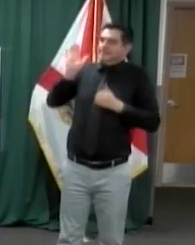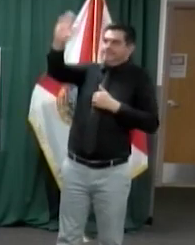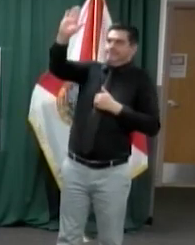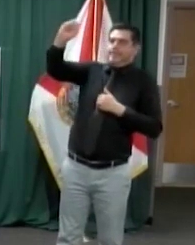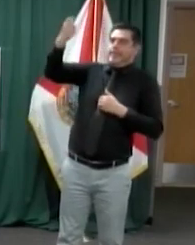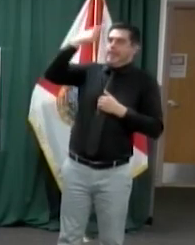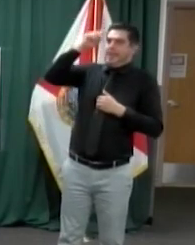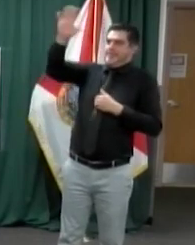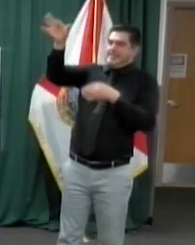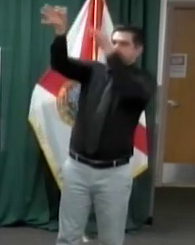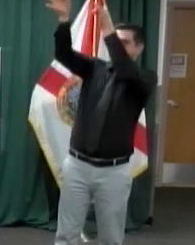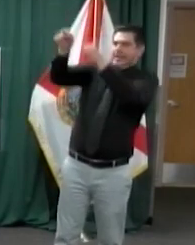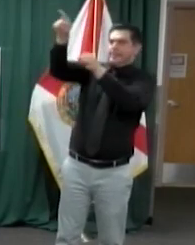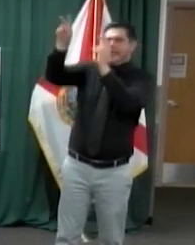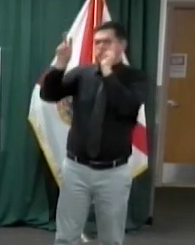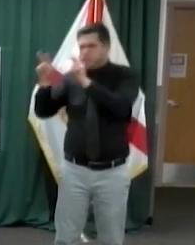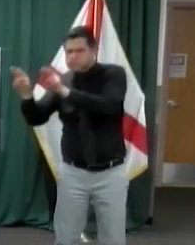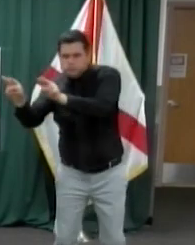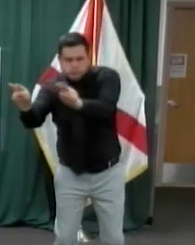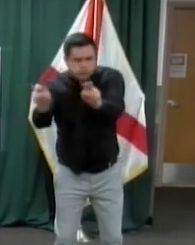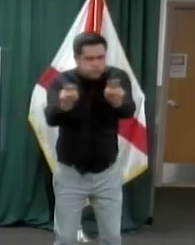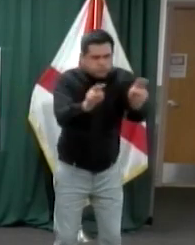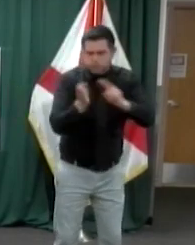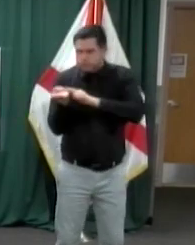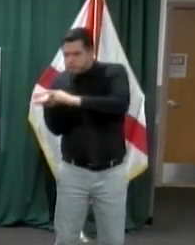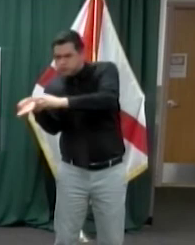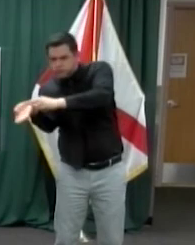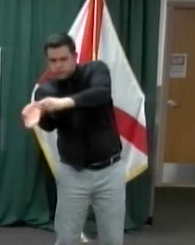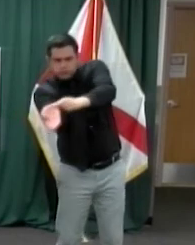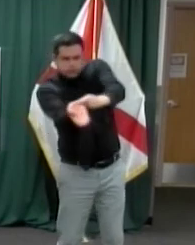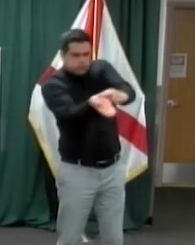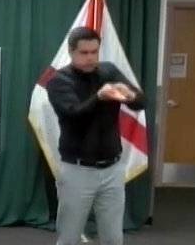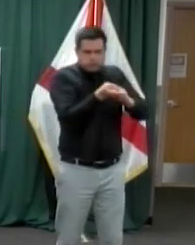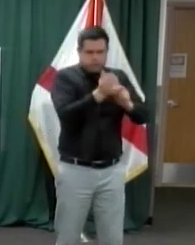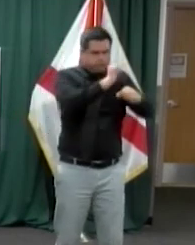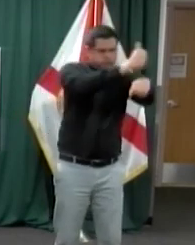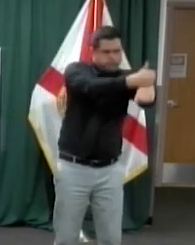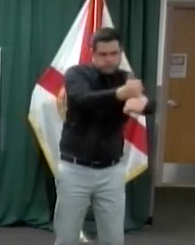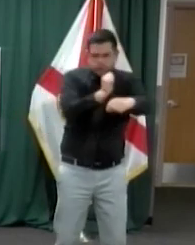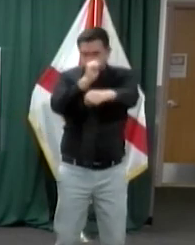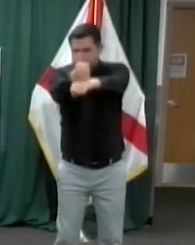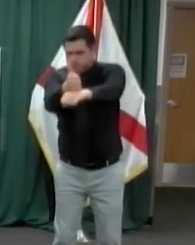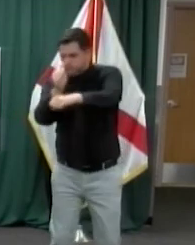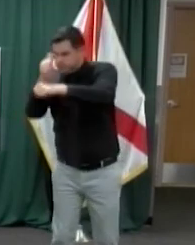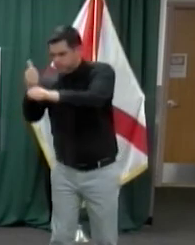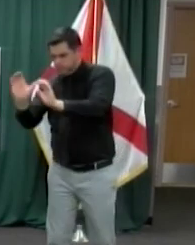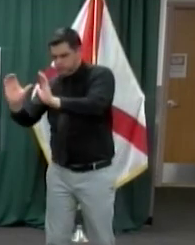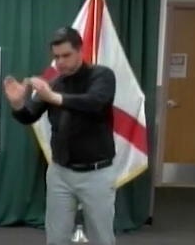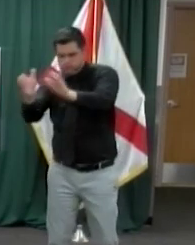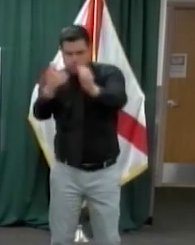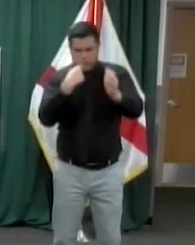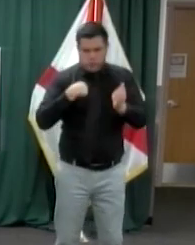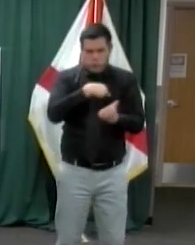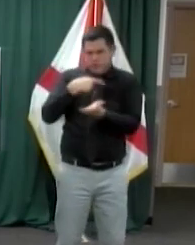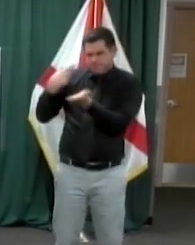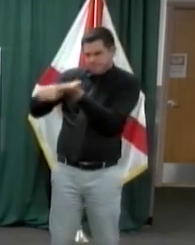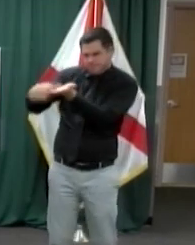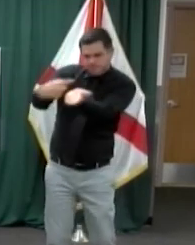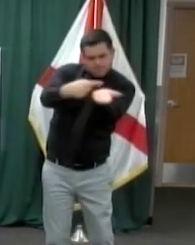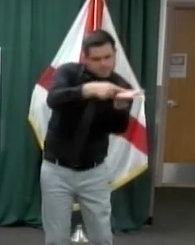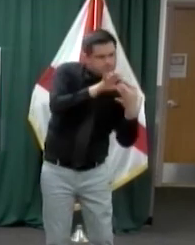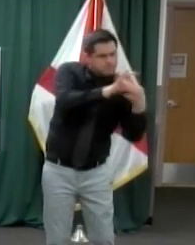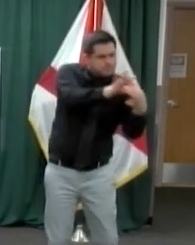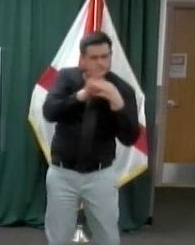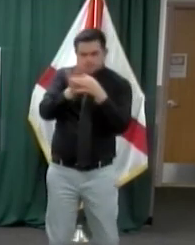least two task groups. Dennis Lima, our sheriff, is on one of those task forces. And it's